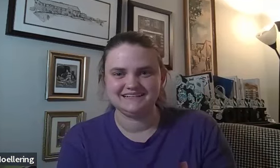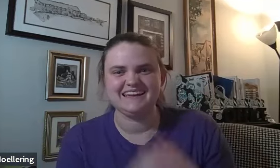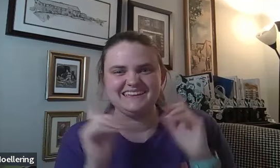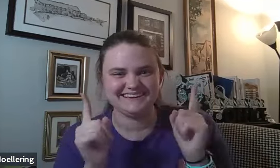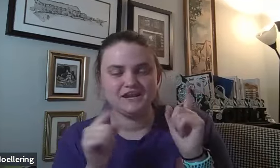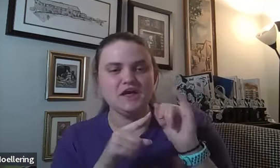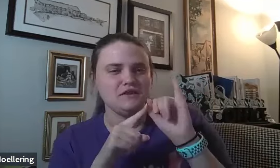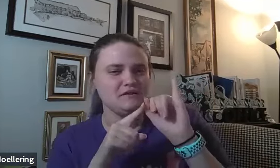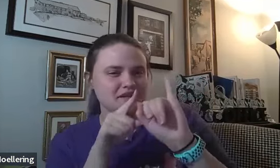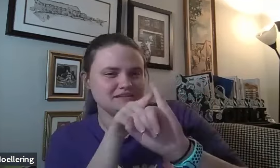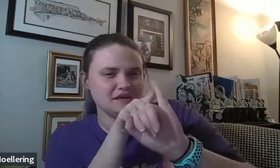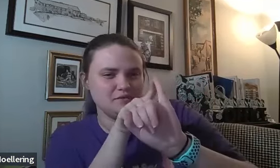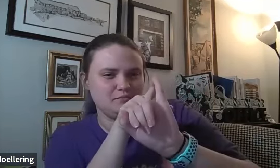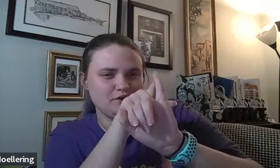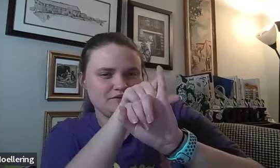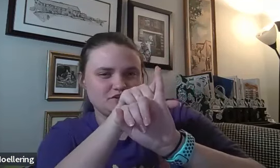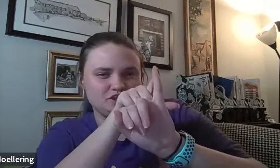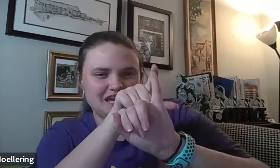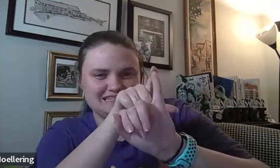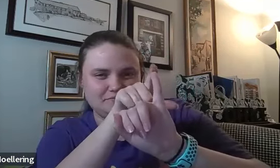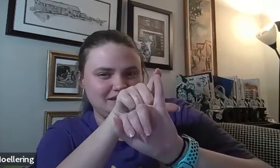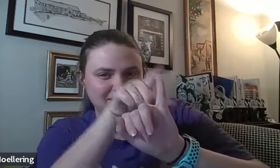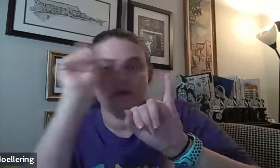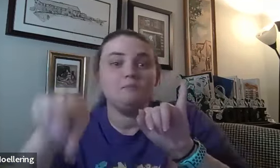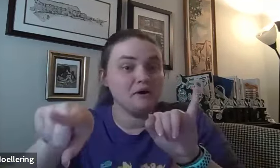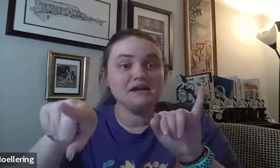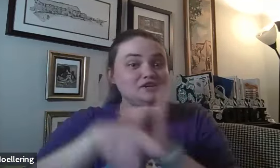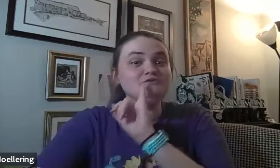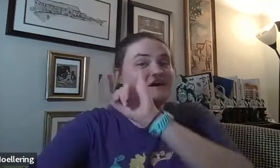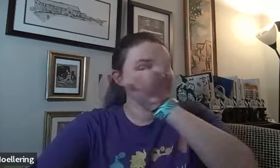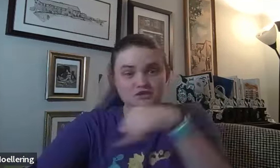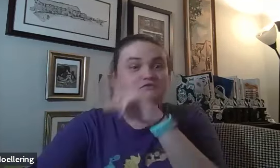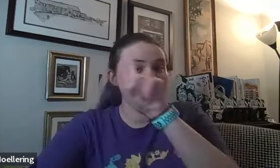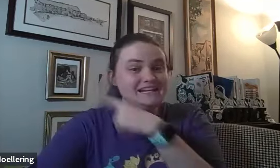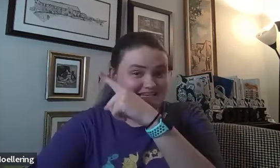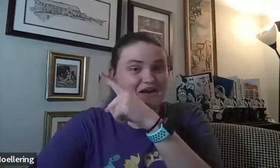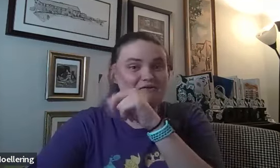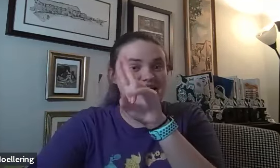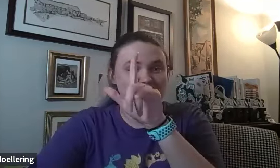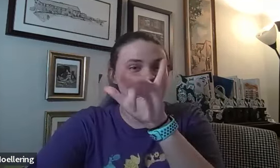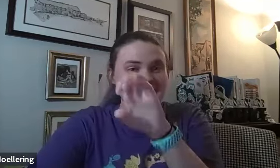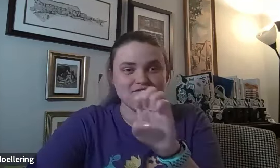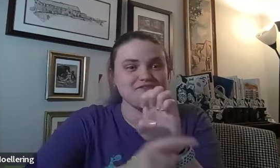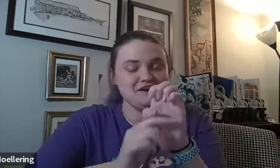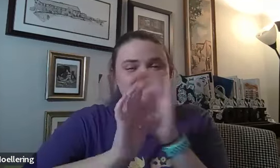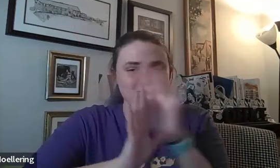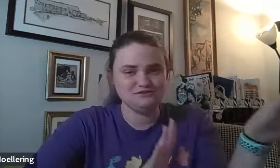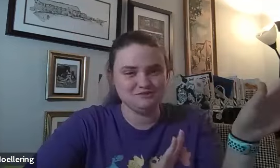Okay, good. The only thing is, where your J, it's the pinky. But you had it down and you had everything else so smooth.